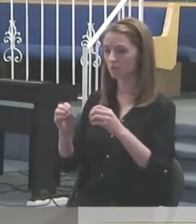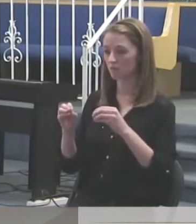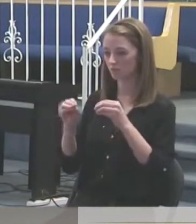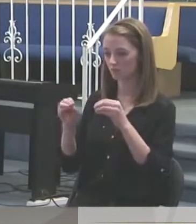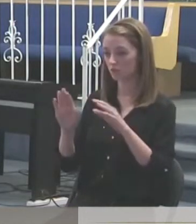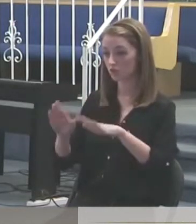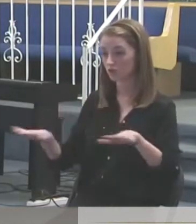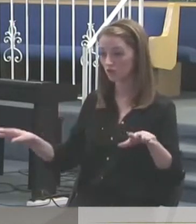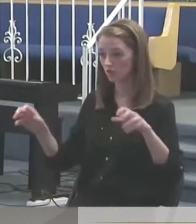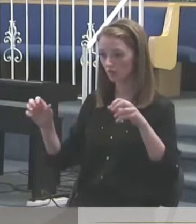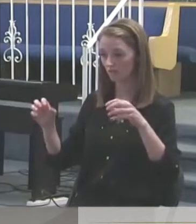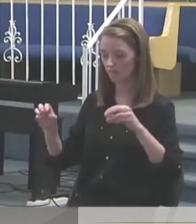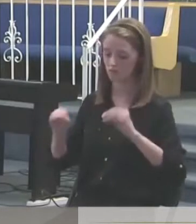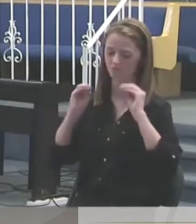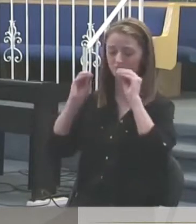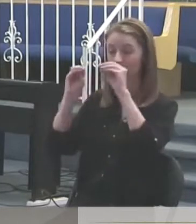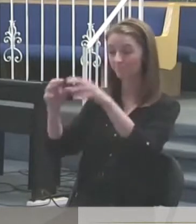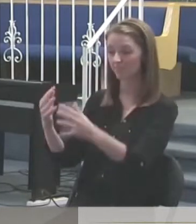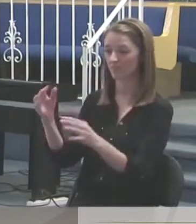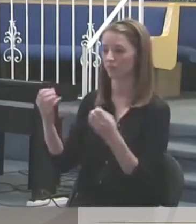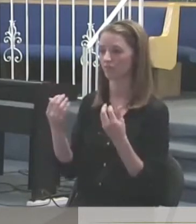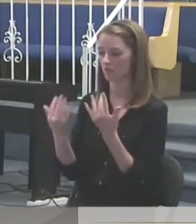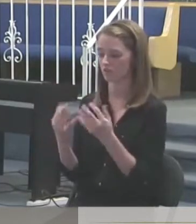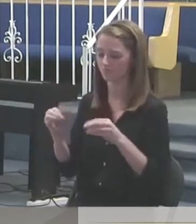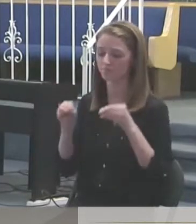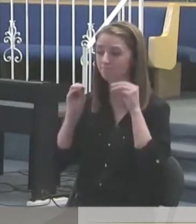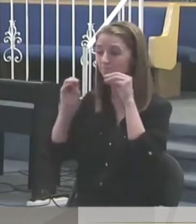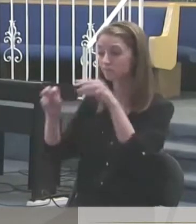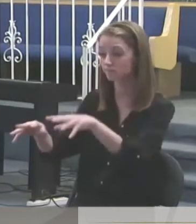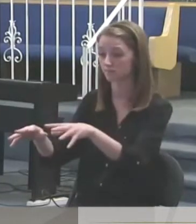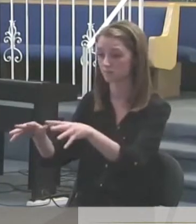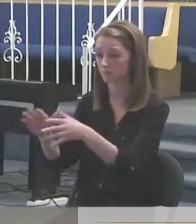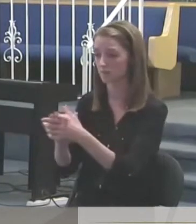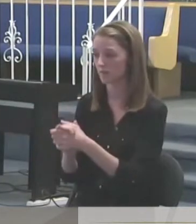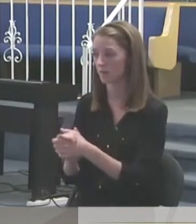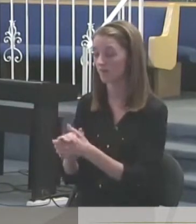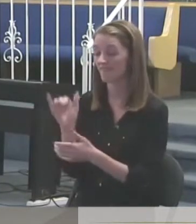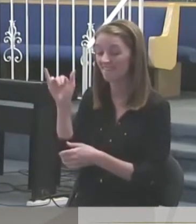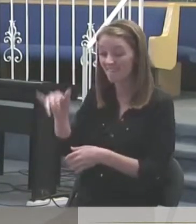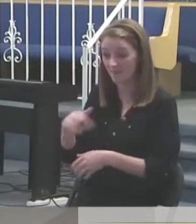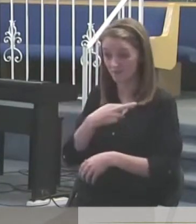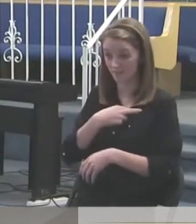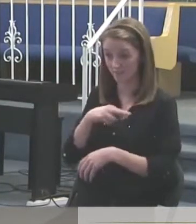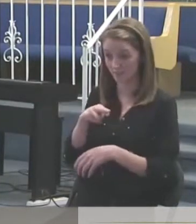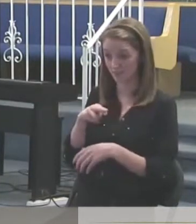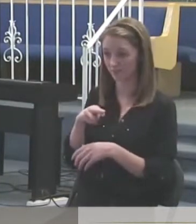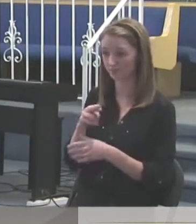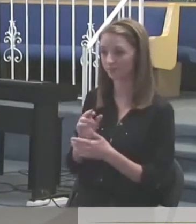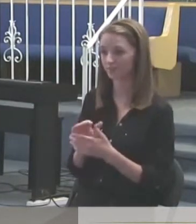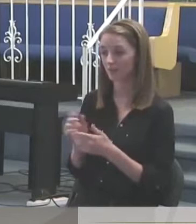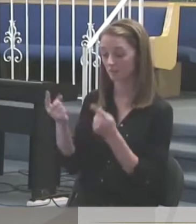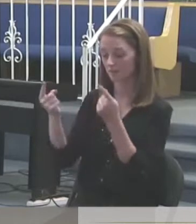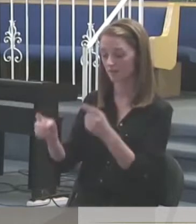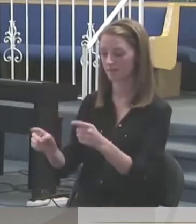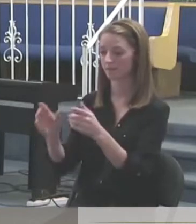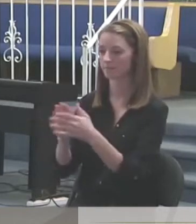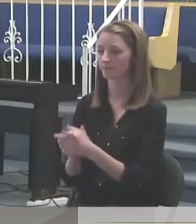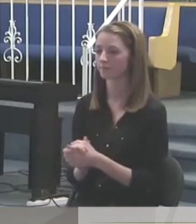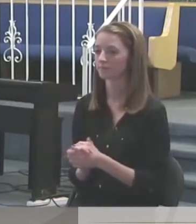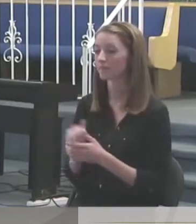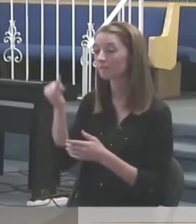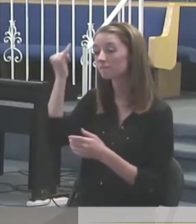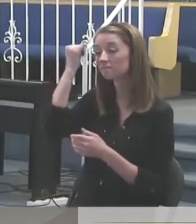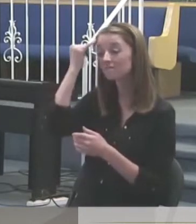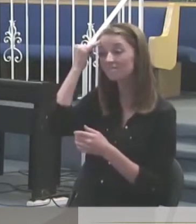That's talking about. That was a part of that specific religion. Was if